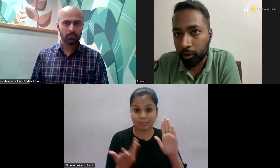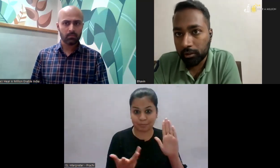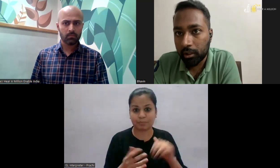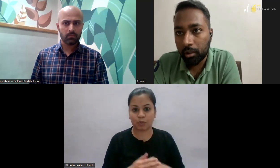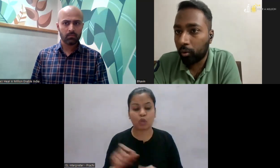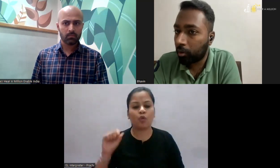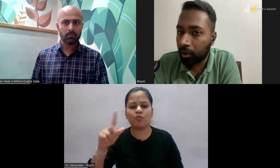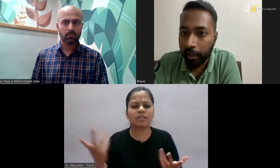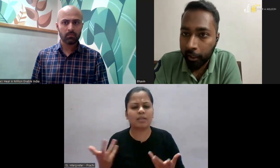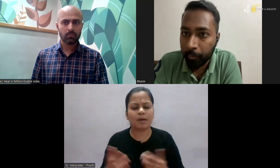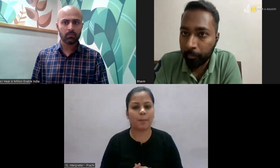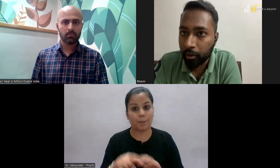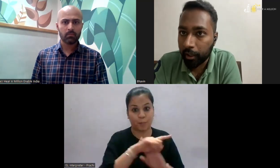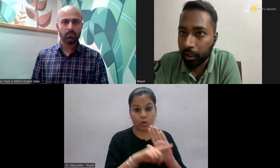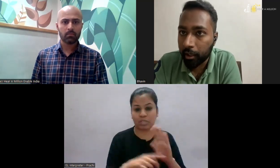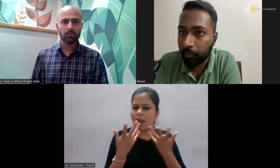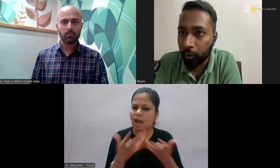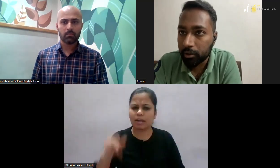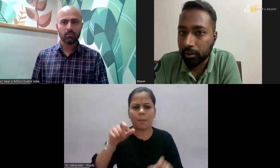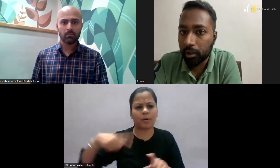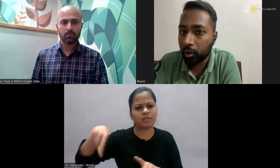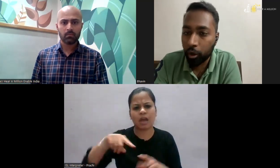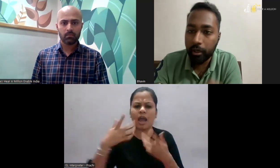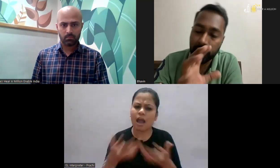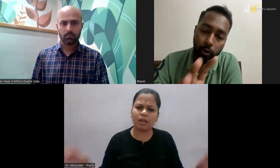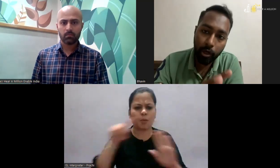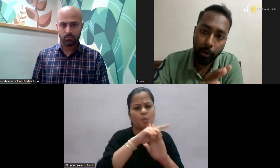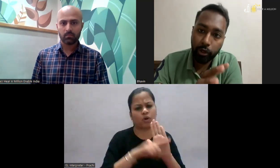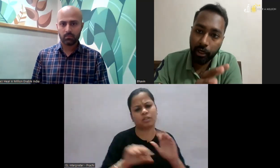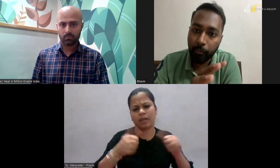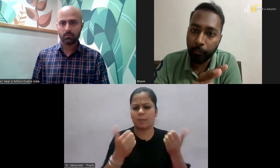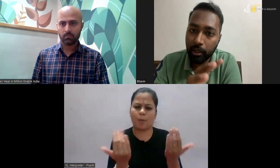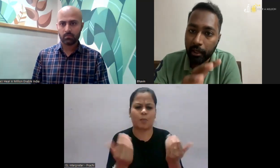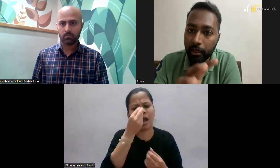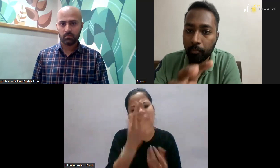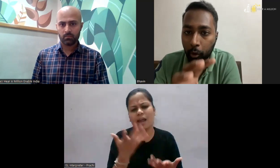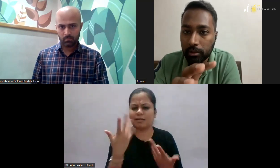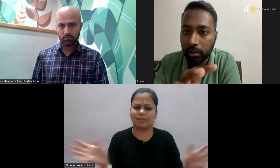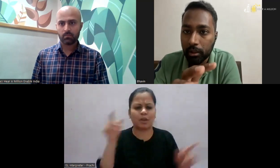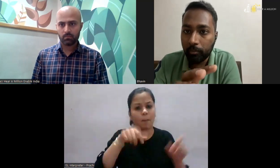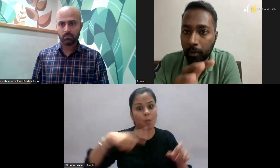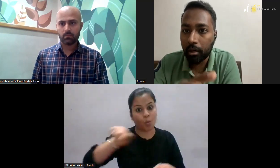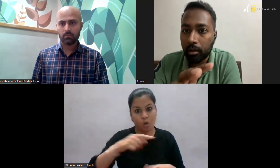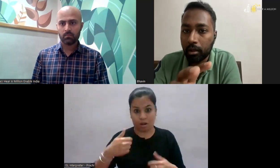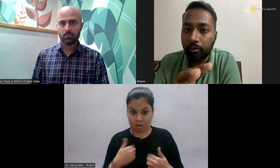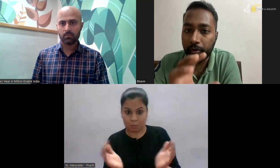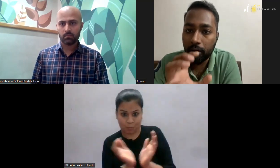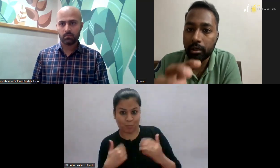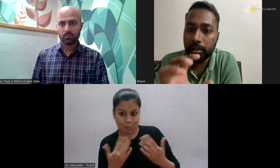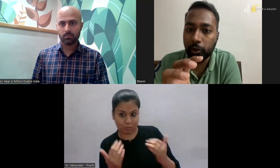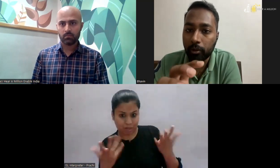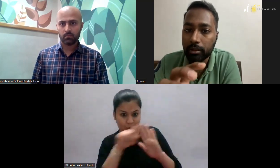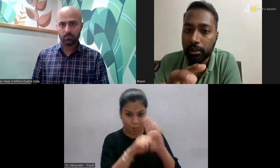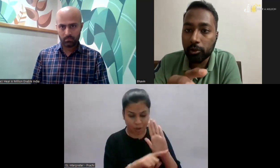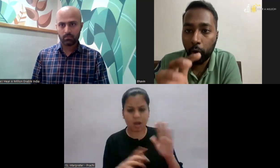all, policy, any people can get policy. Not it's not about any people can get policy, but